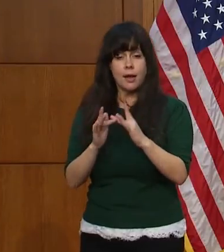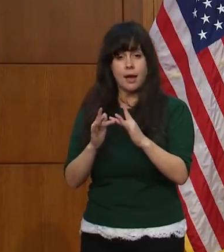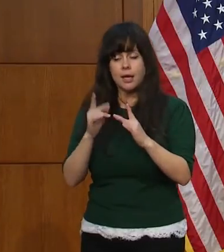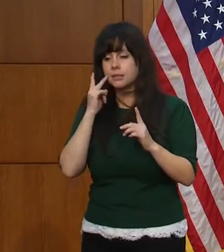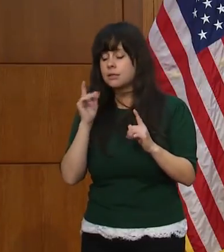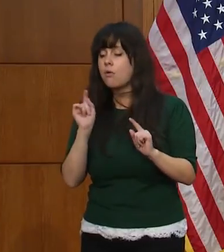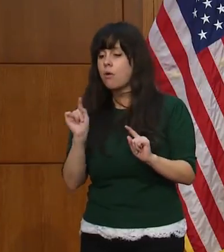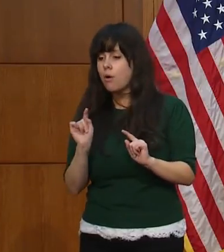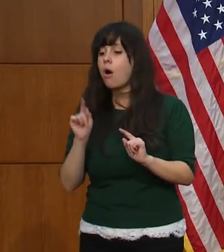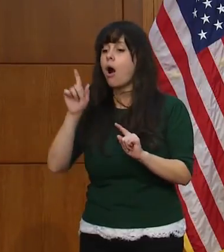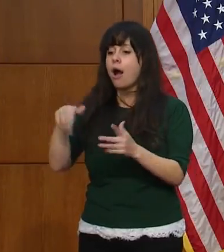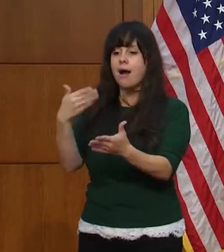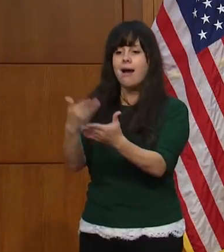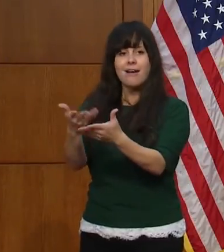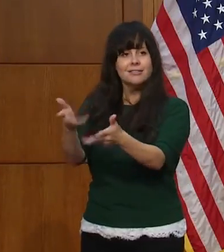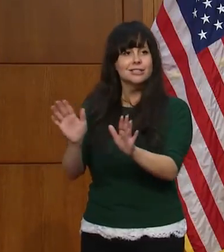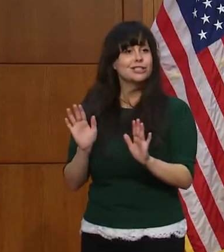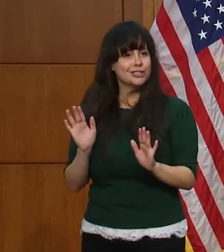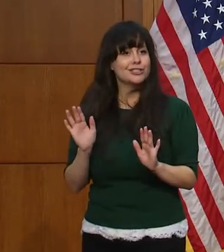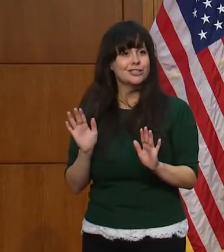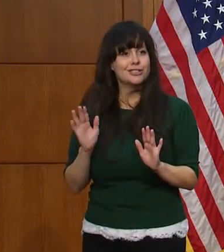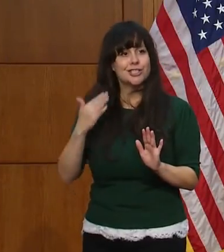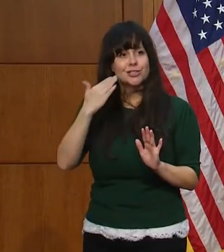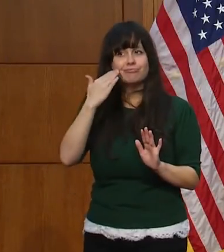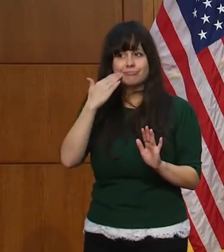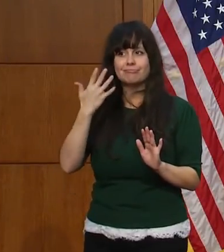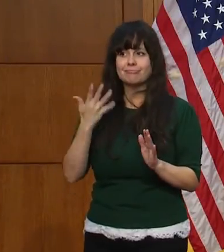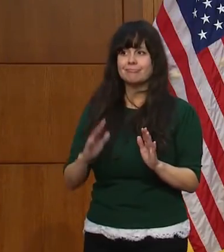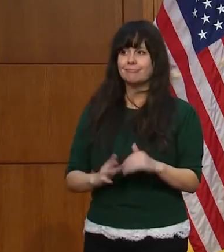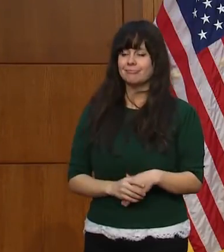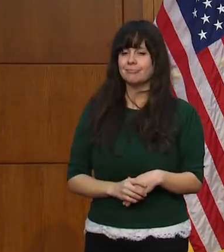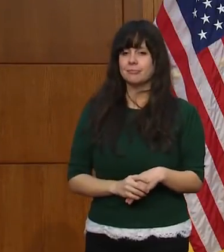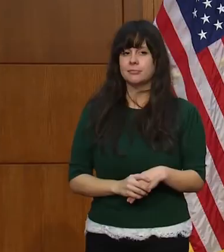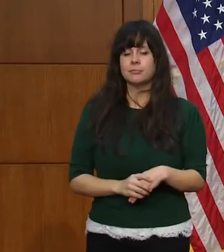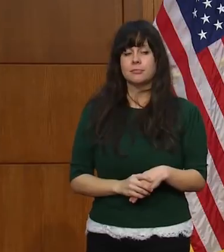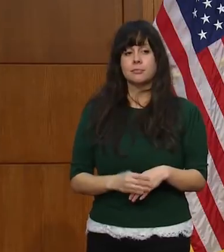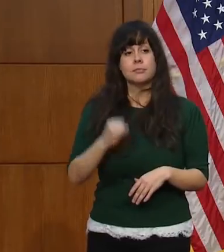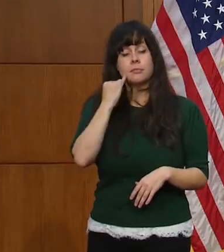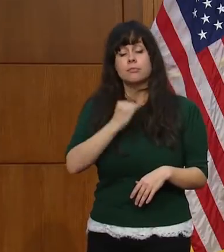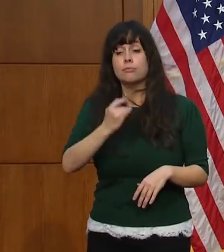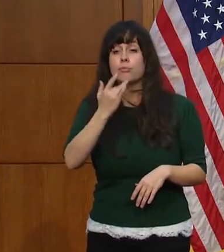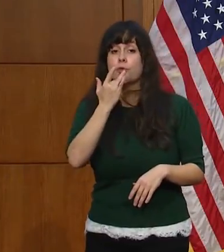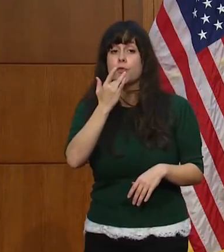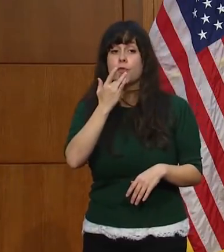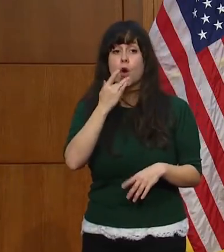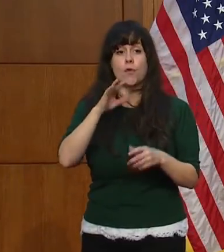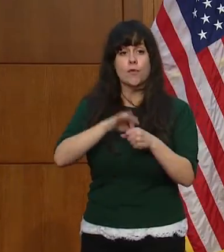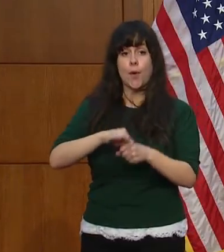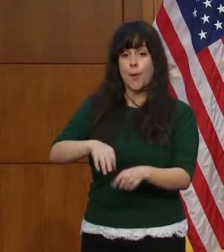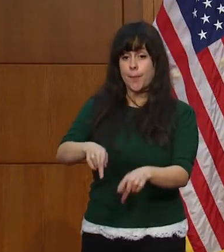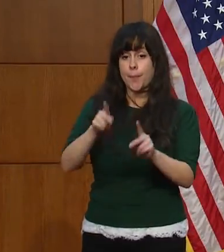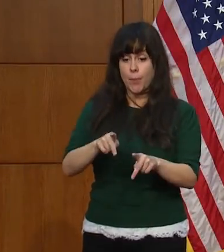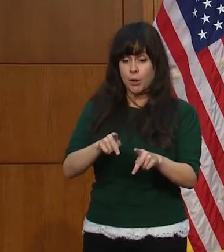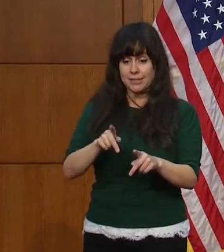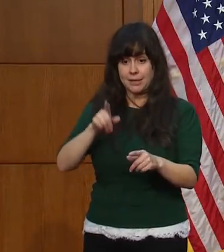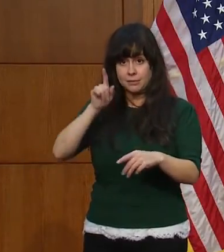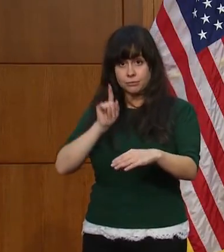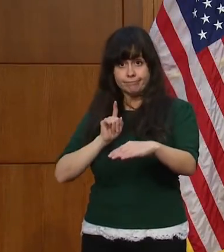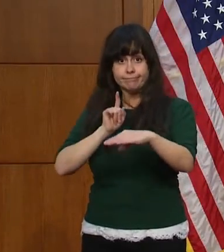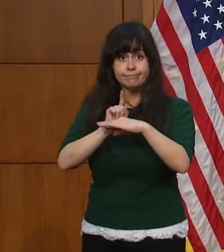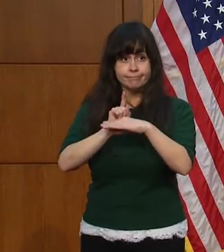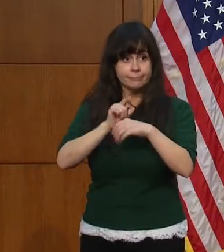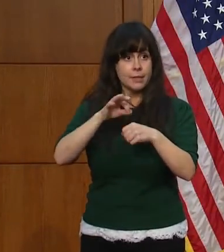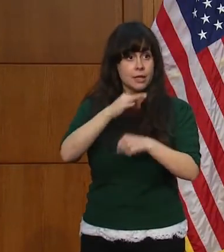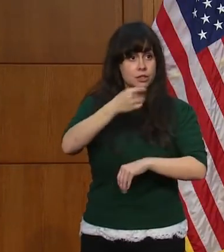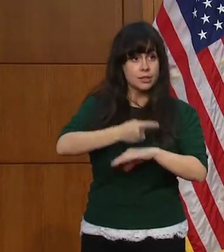and you'll know when it gets delivered back to your registrar. If you prefer to vote in person, there are two